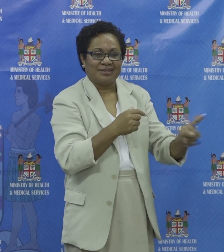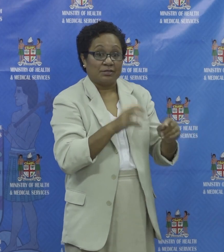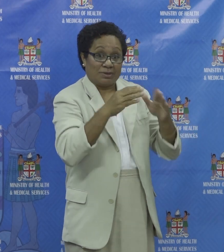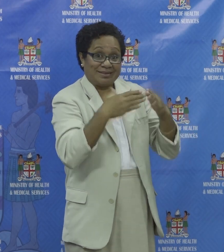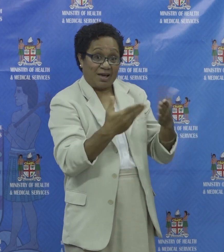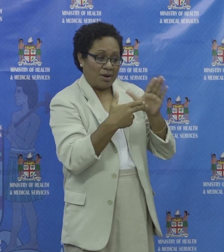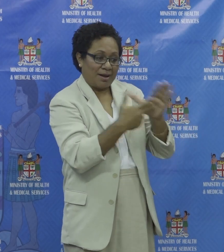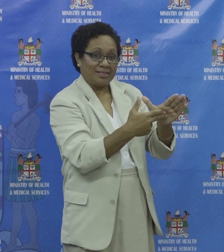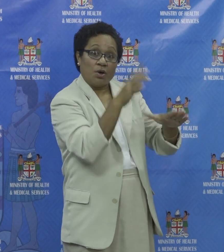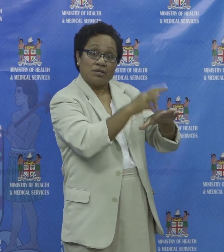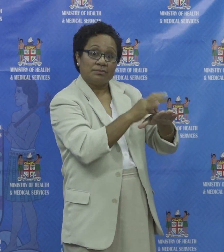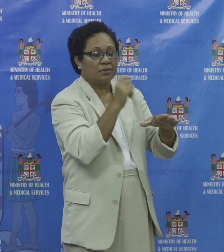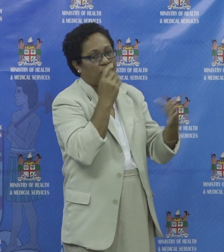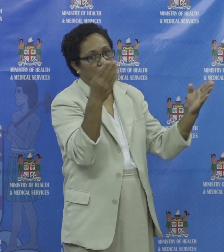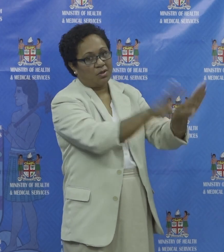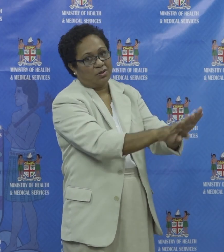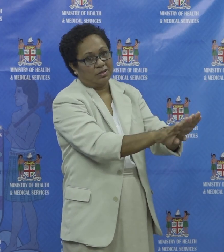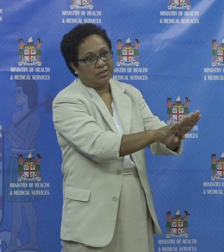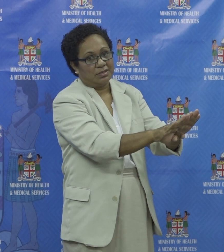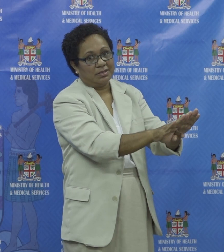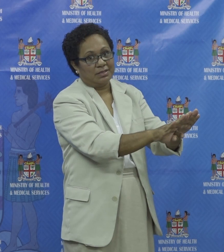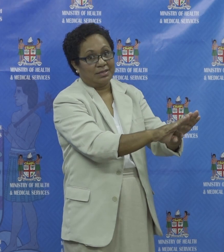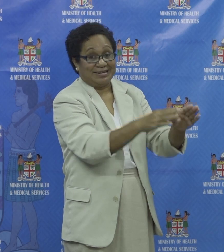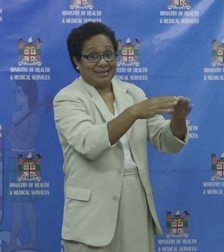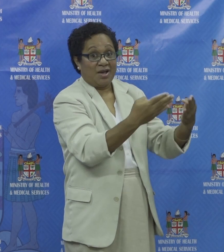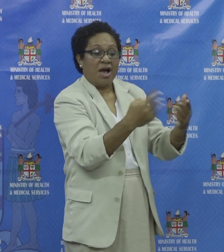be locked down and services will be relocated.